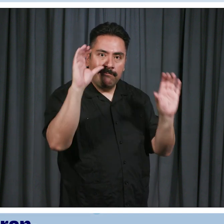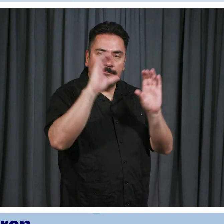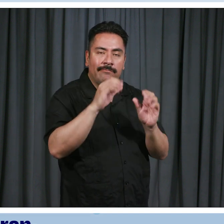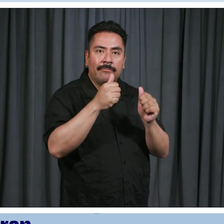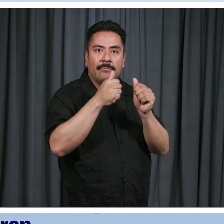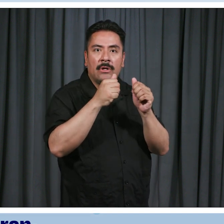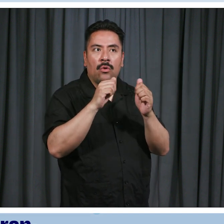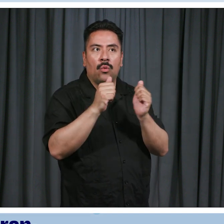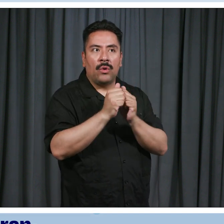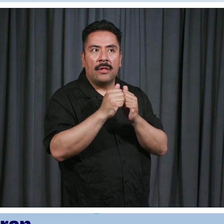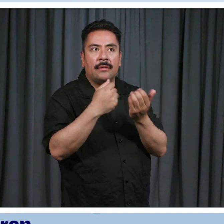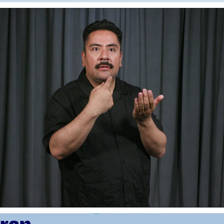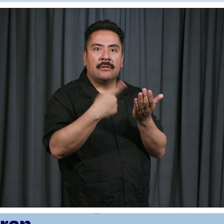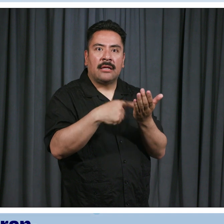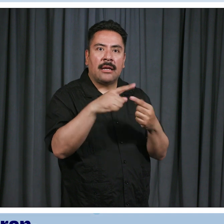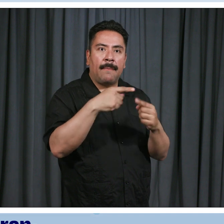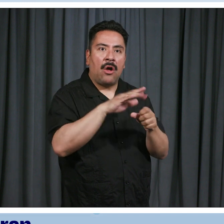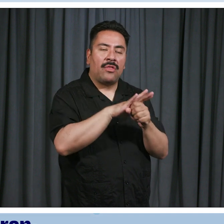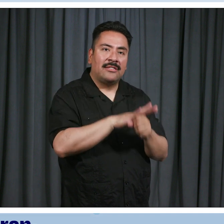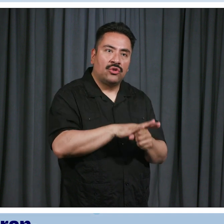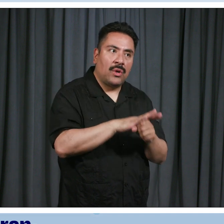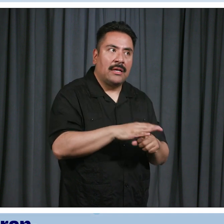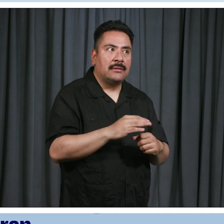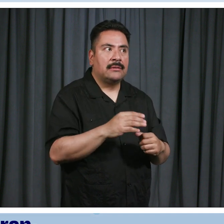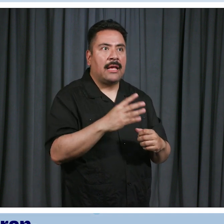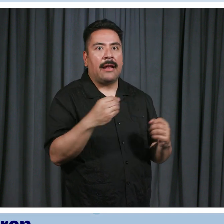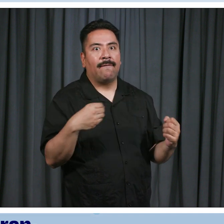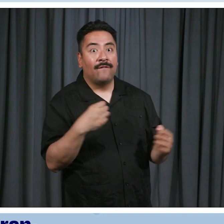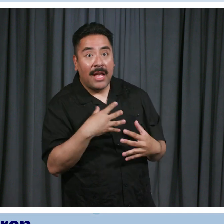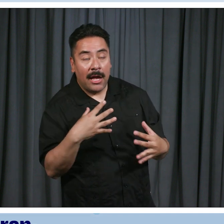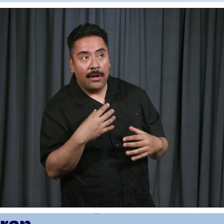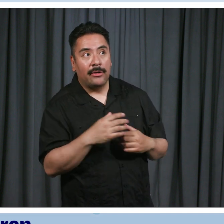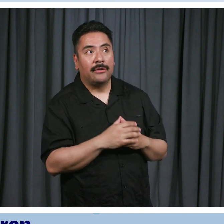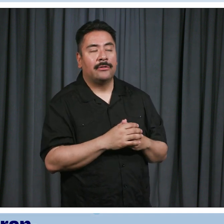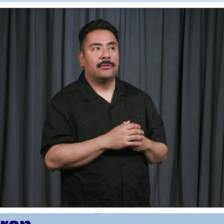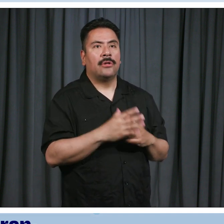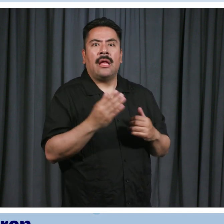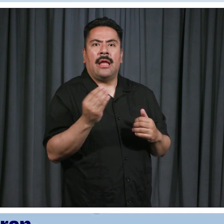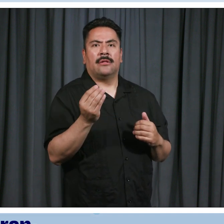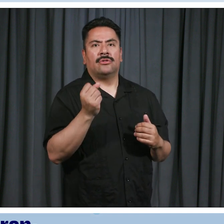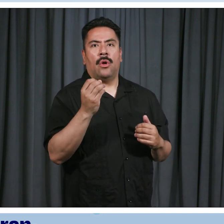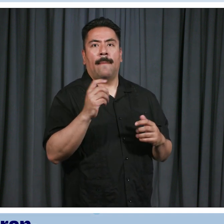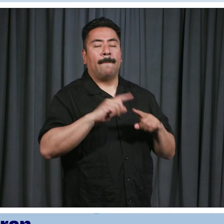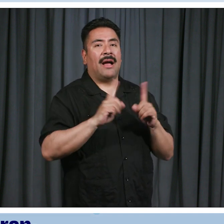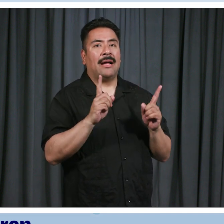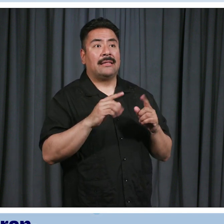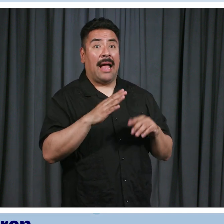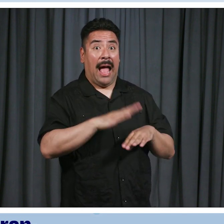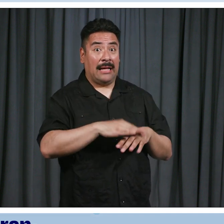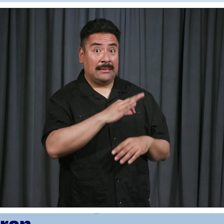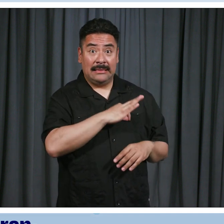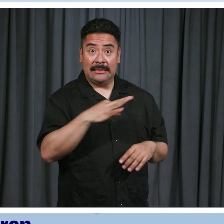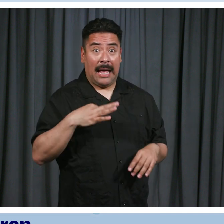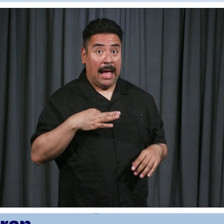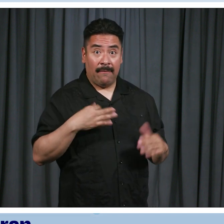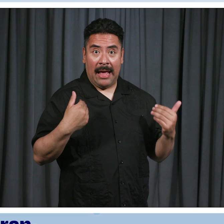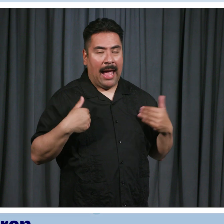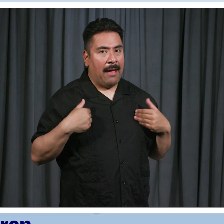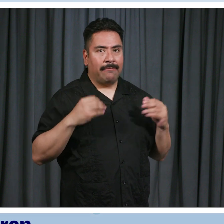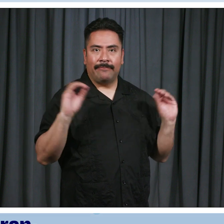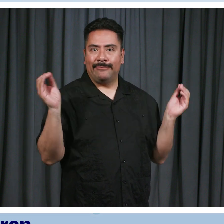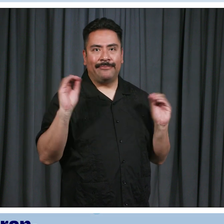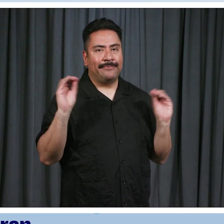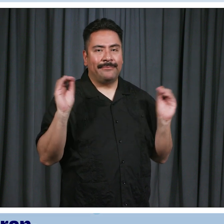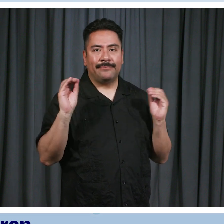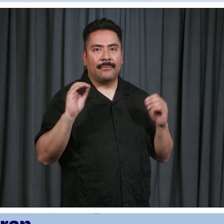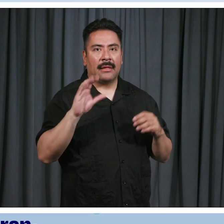around being able to talk about those stresses and fears. And but on staff, we don't have somebody who